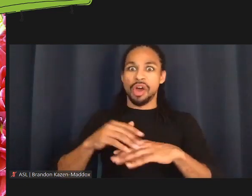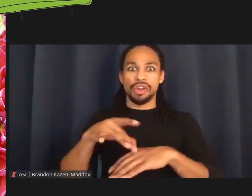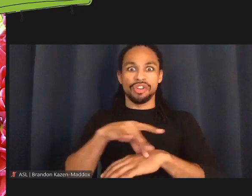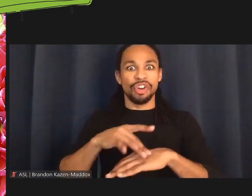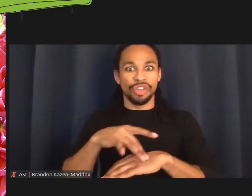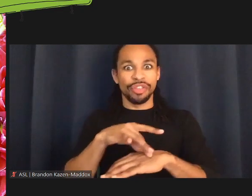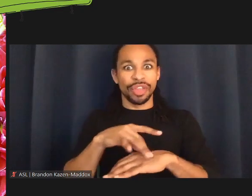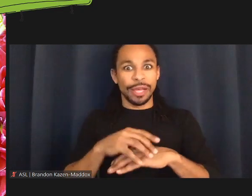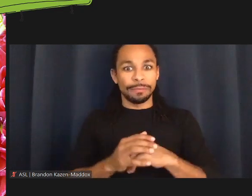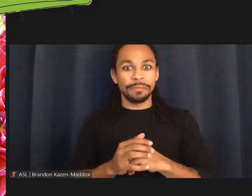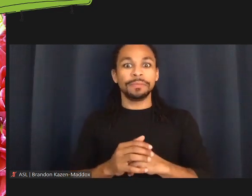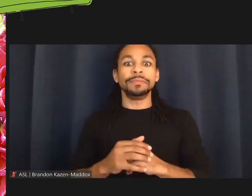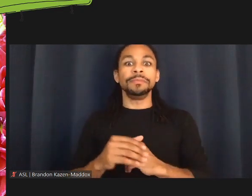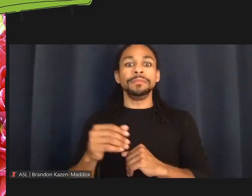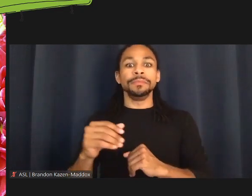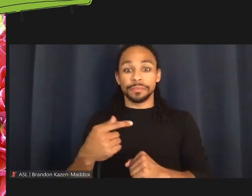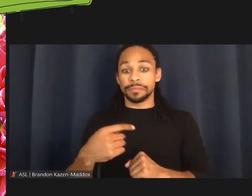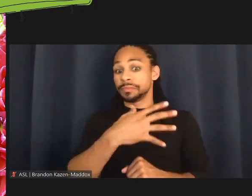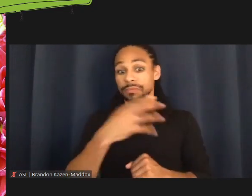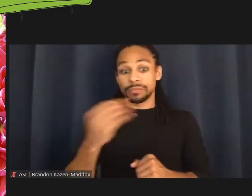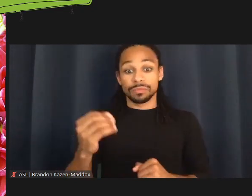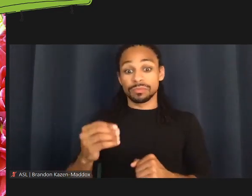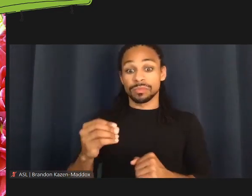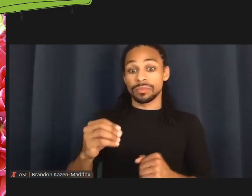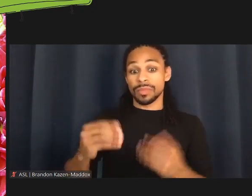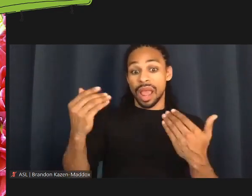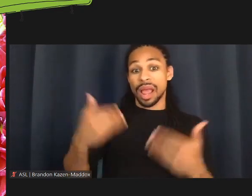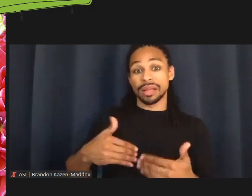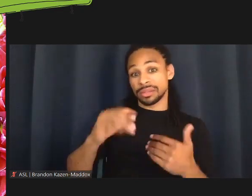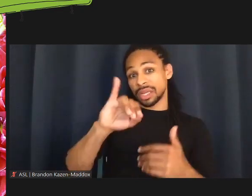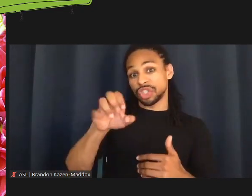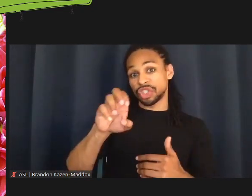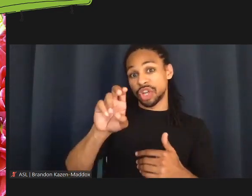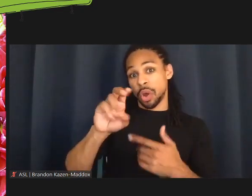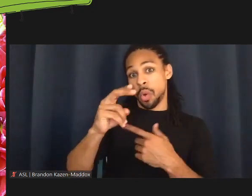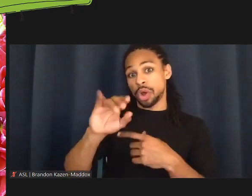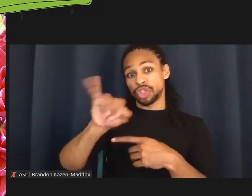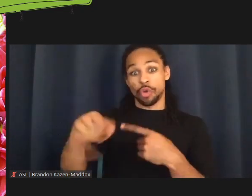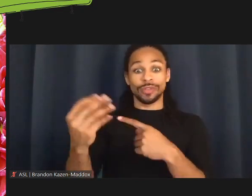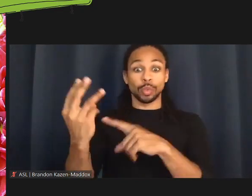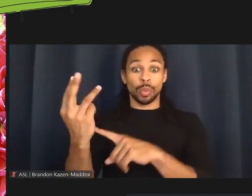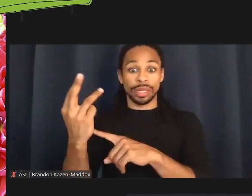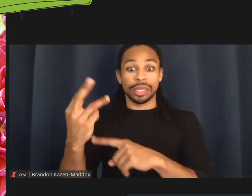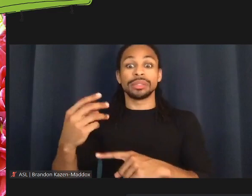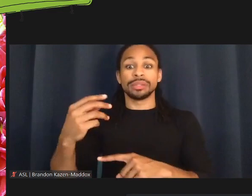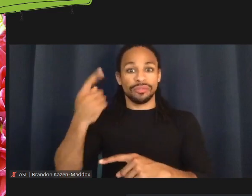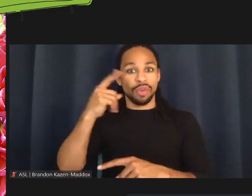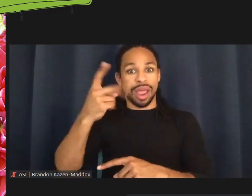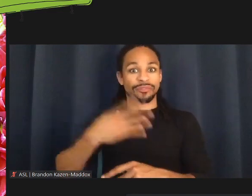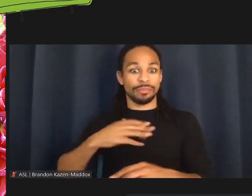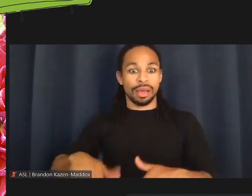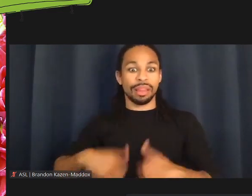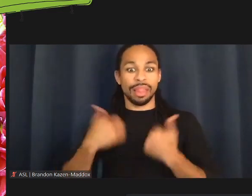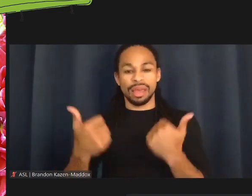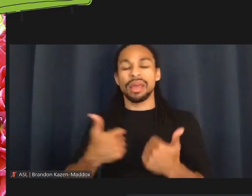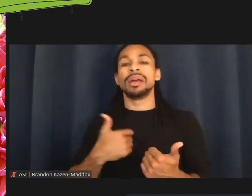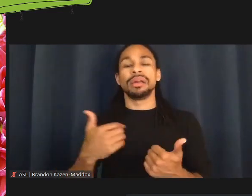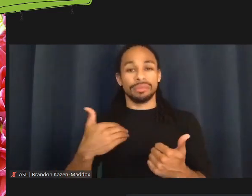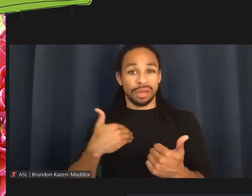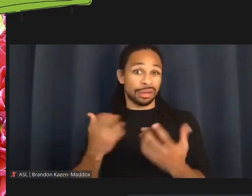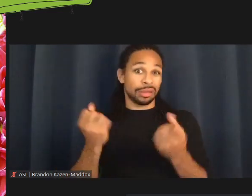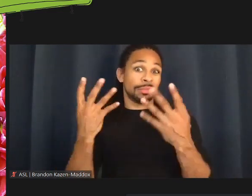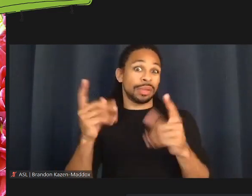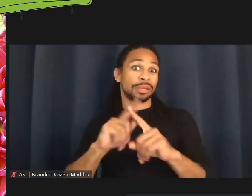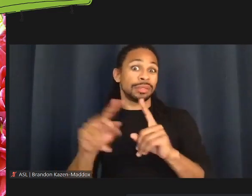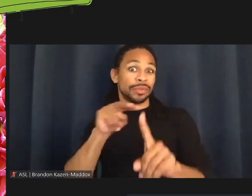half my life predisposed me to a few traits germane to revolution: a readiness to die for truth, countercultural impulses, a penchant for